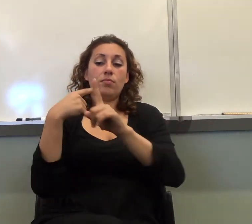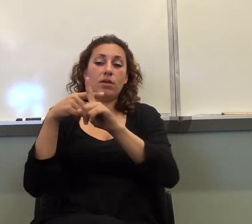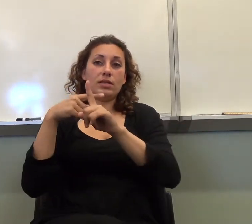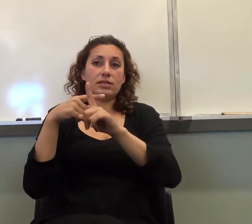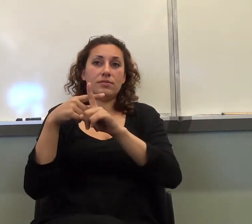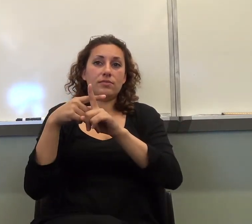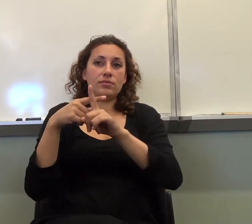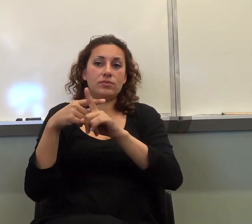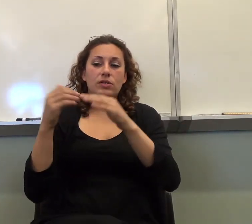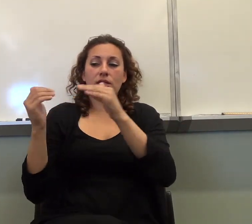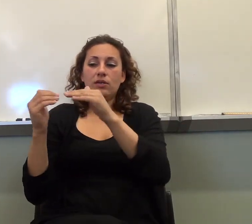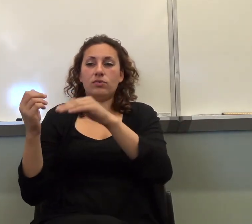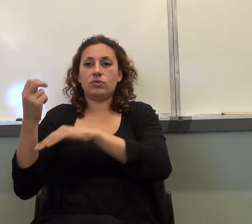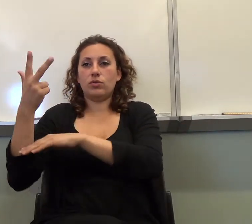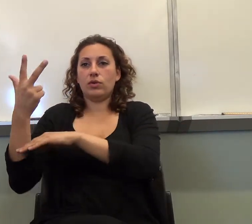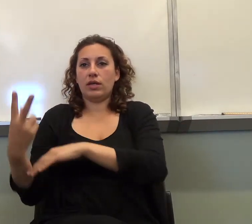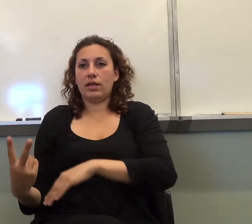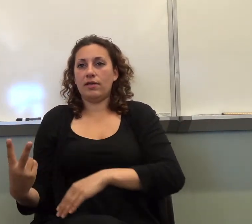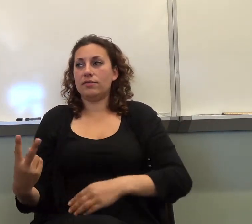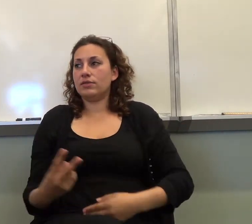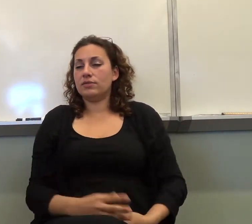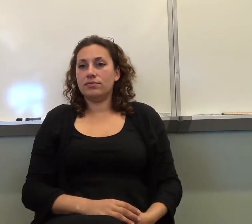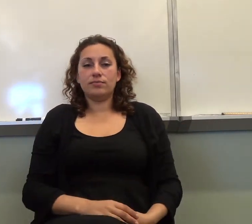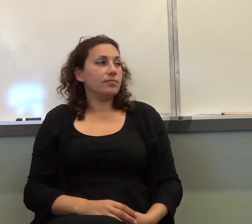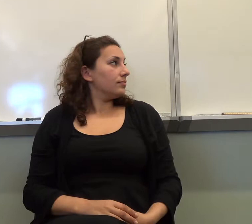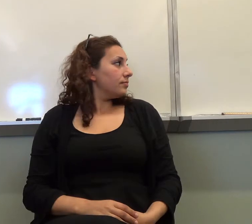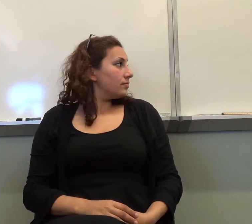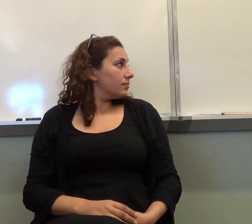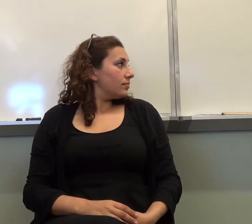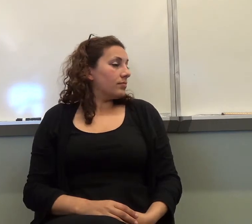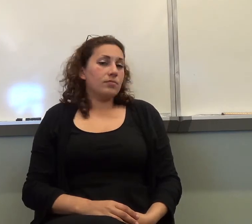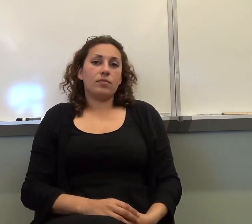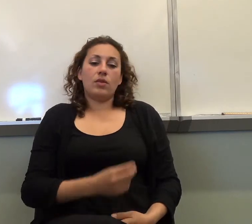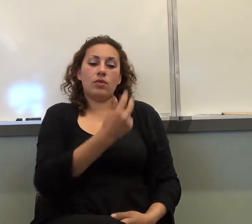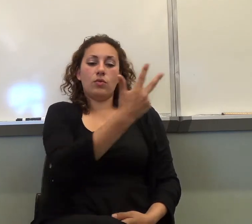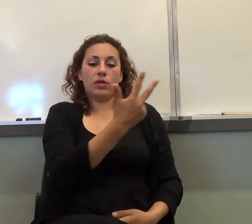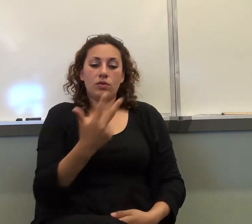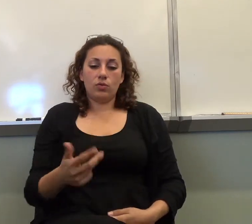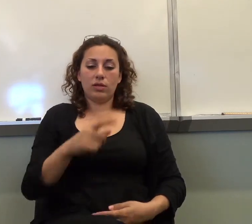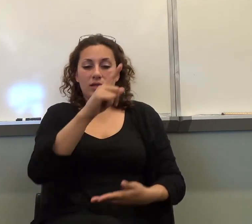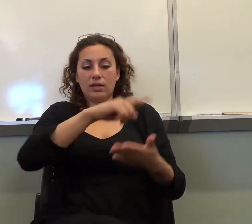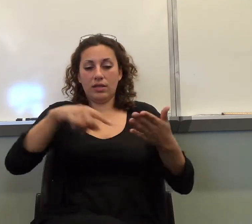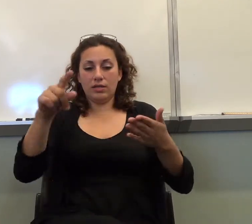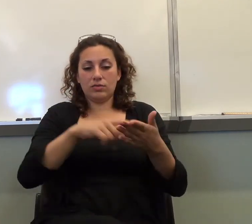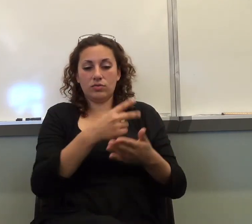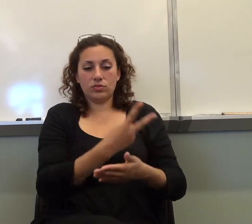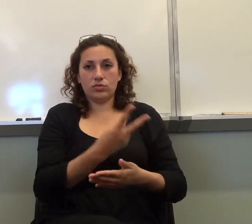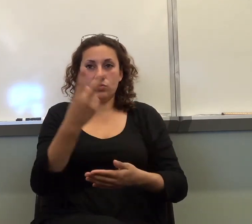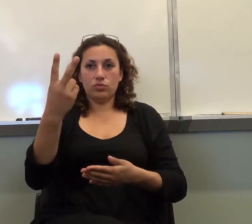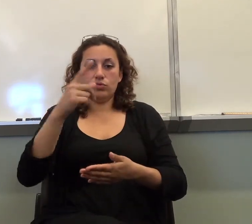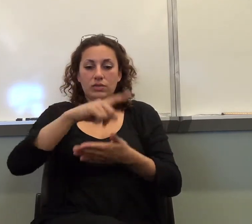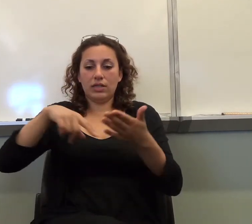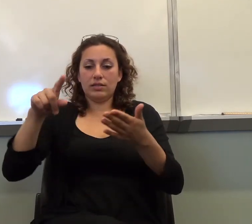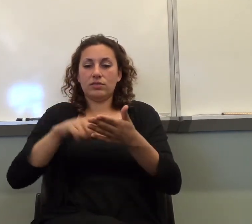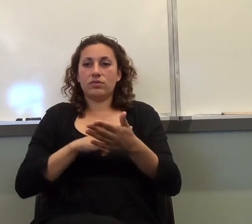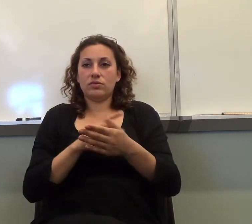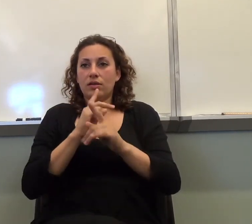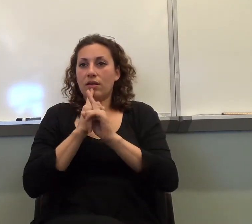a 3/2. And then the 3's cancel, the 2's cancel, and there's the 1. If you had, let's say, a